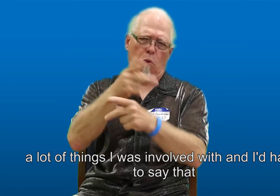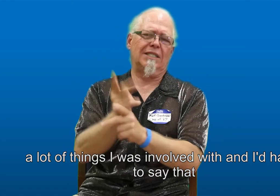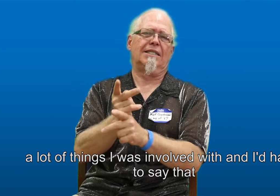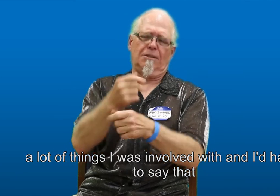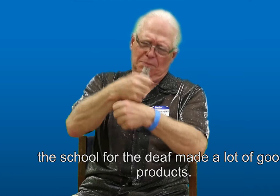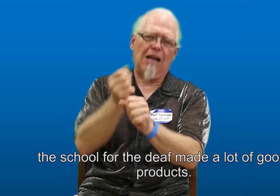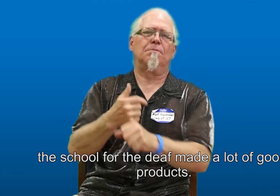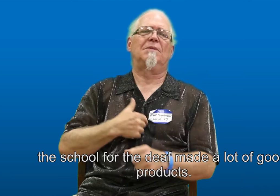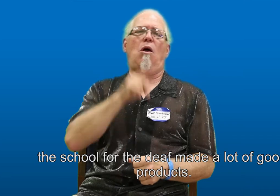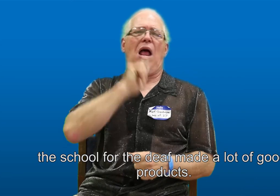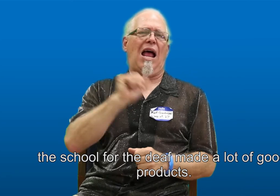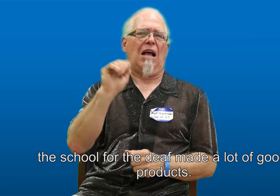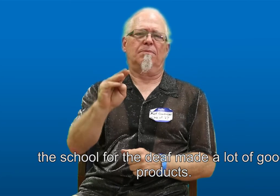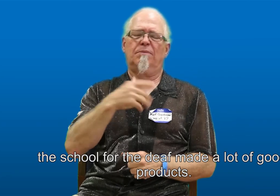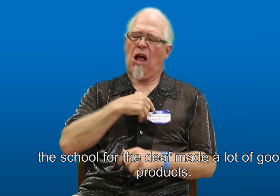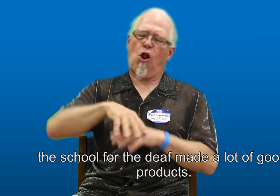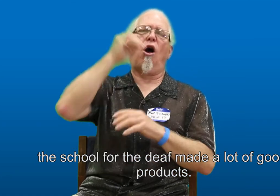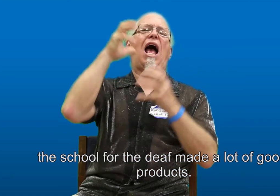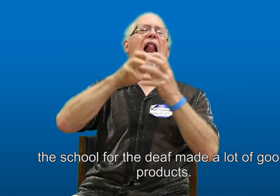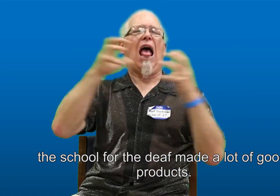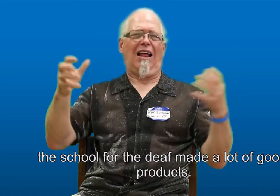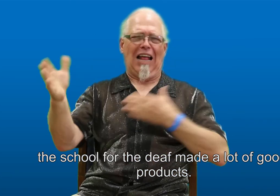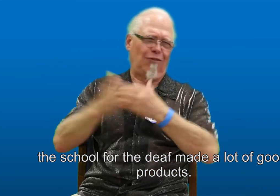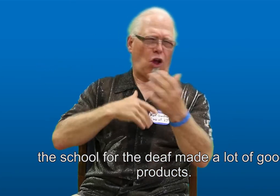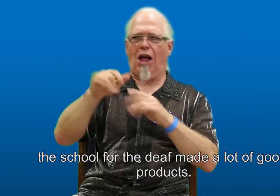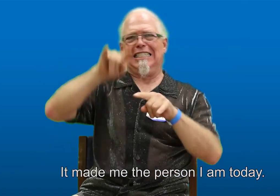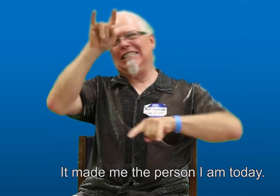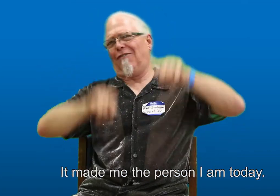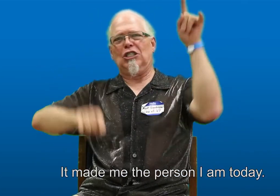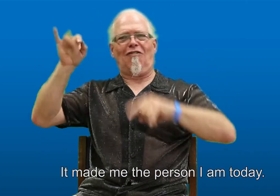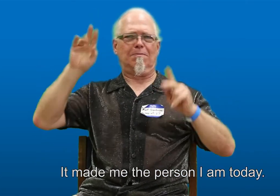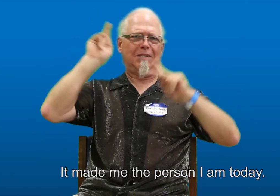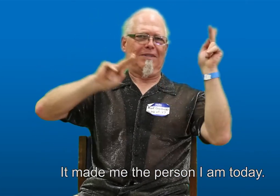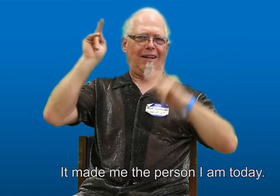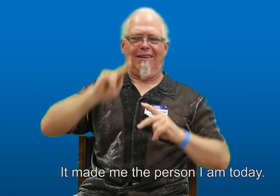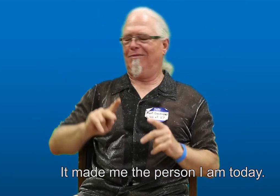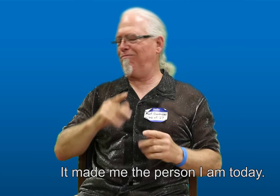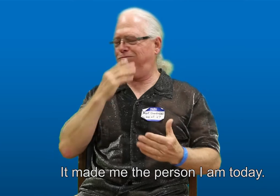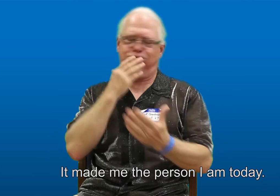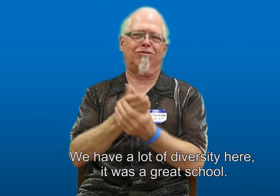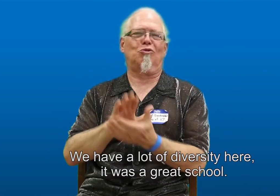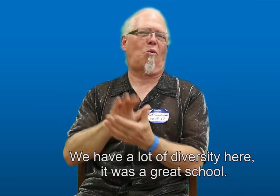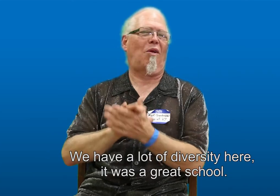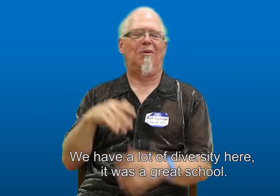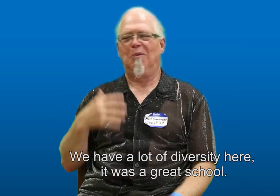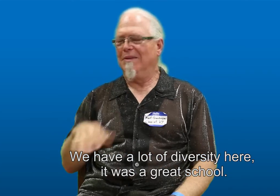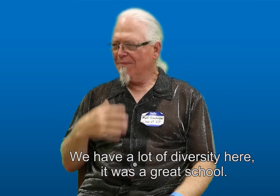say that the School for the Deaf made a lot of good products. Made me the person I am today. We had a lot of diversity here. It was a great